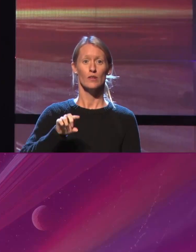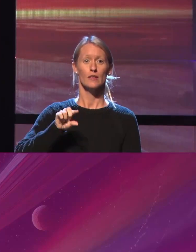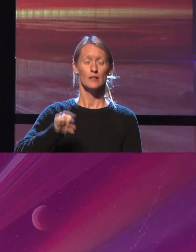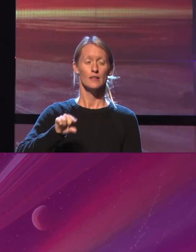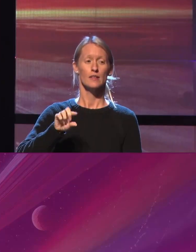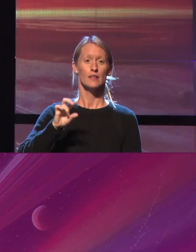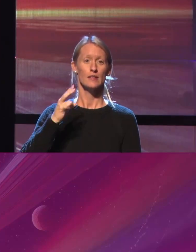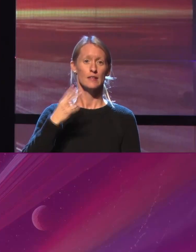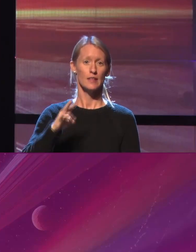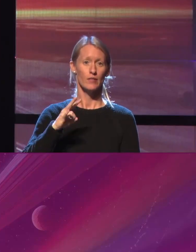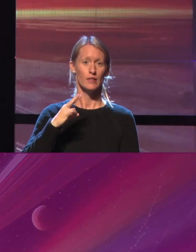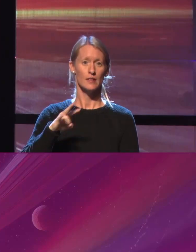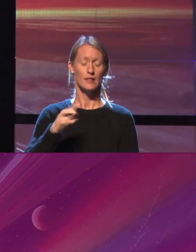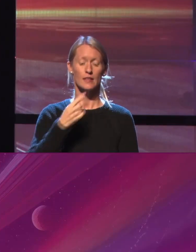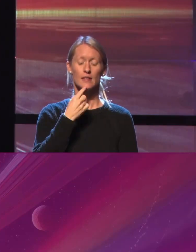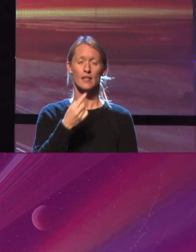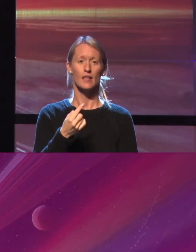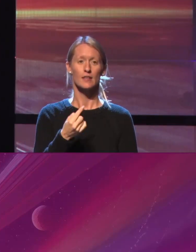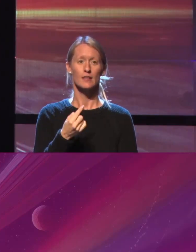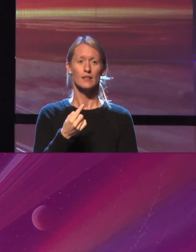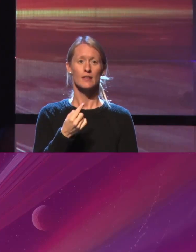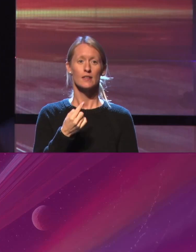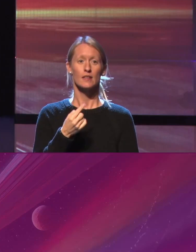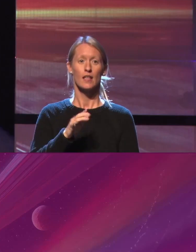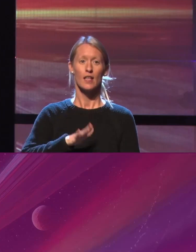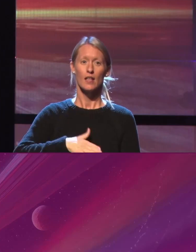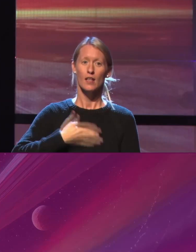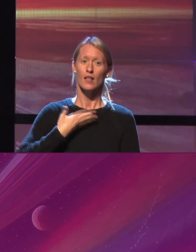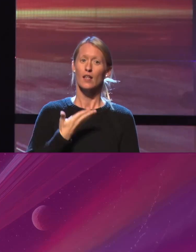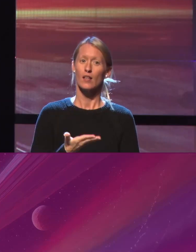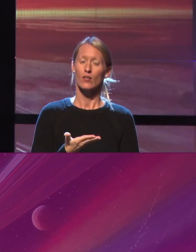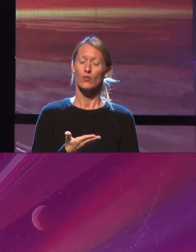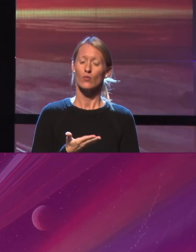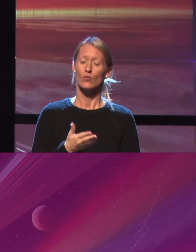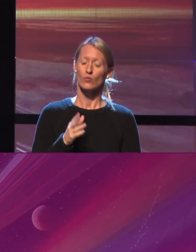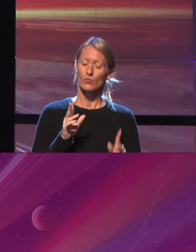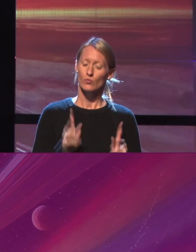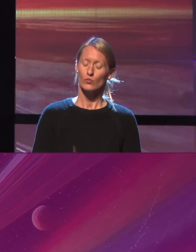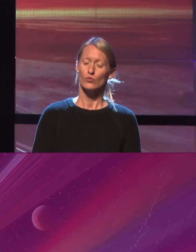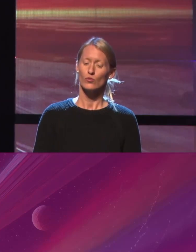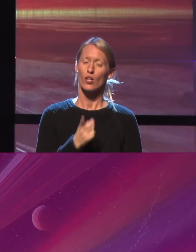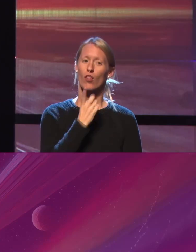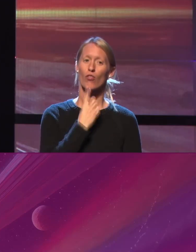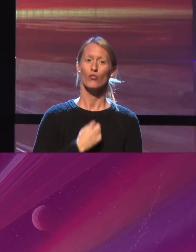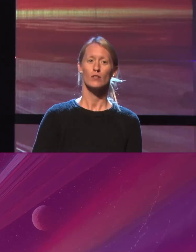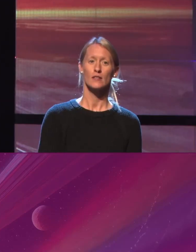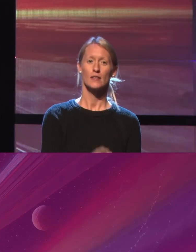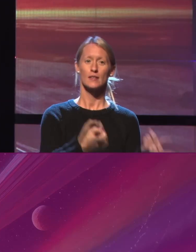says this, "Let the one who is thirsty come."